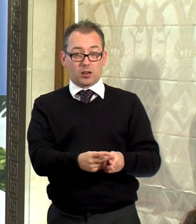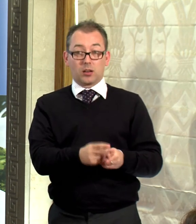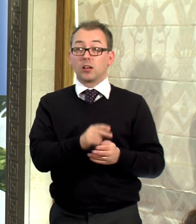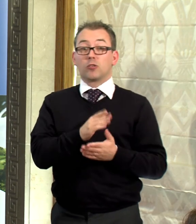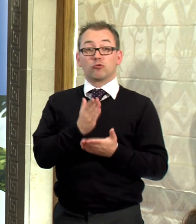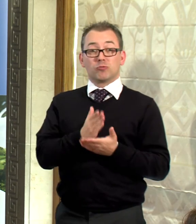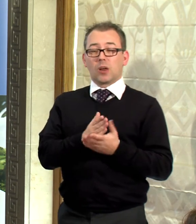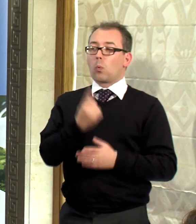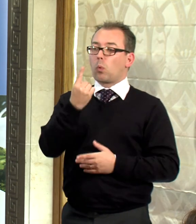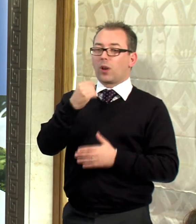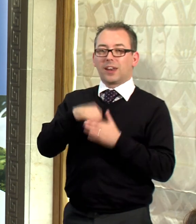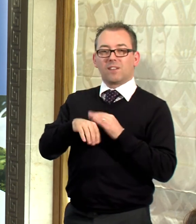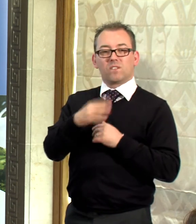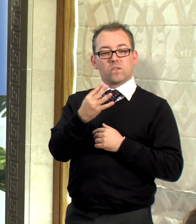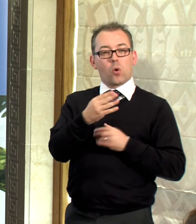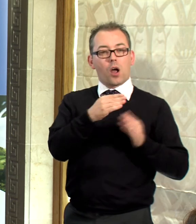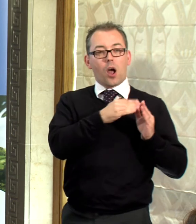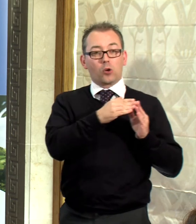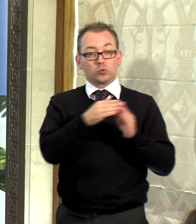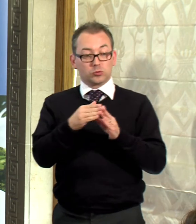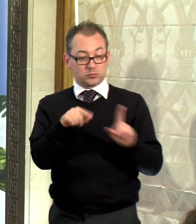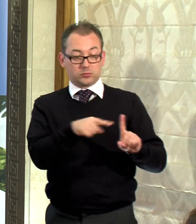one in four households.